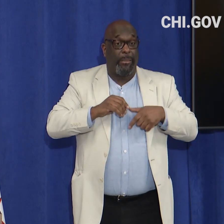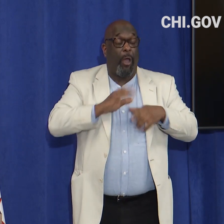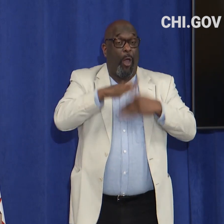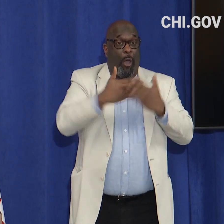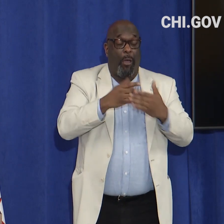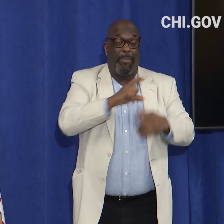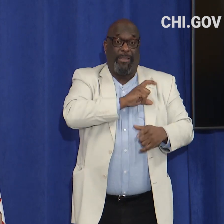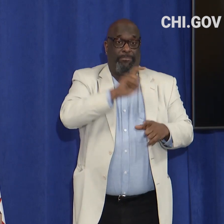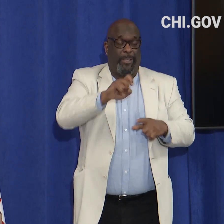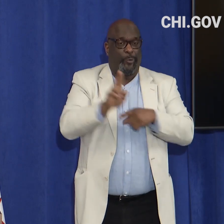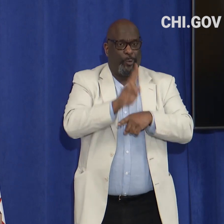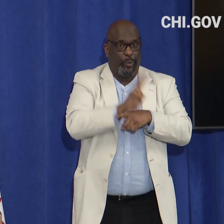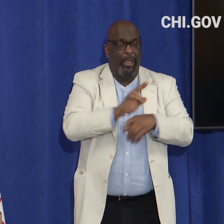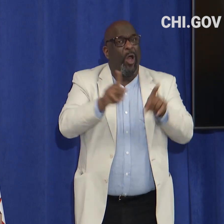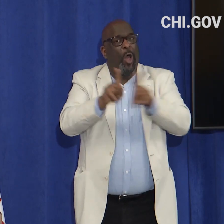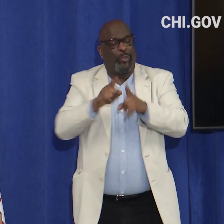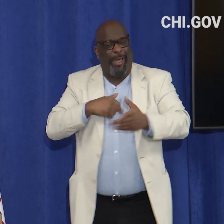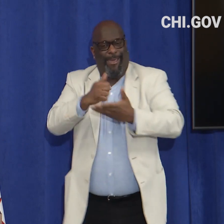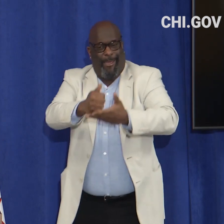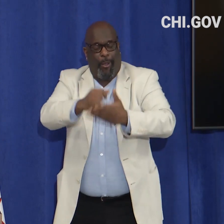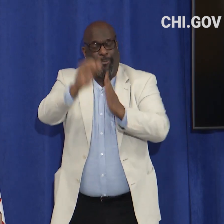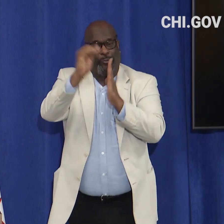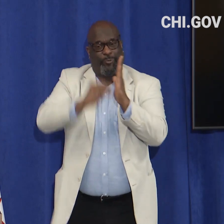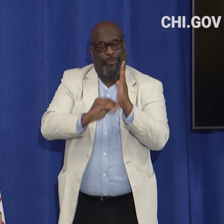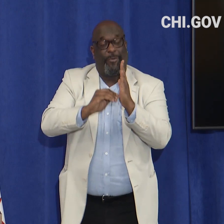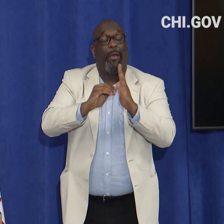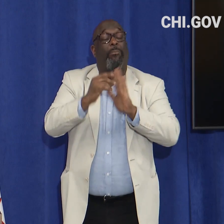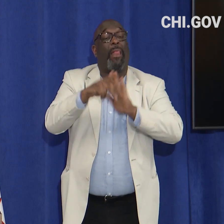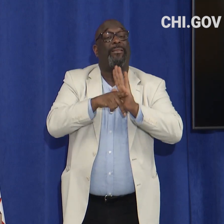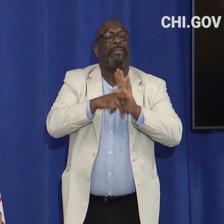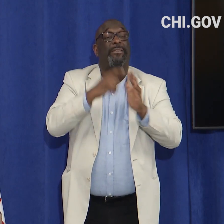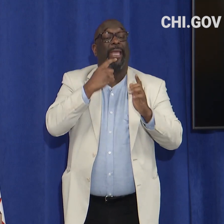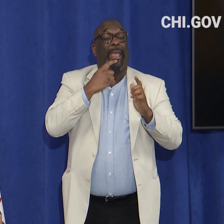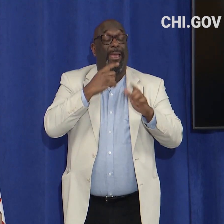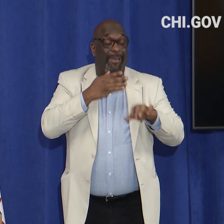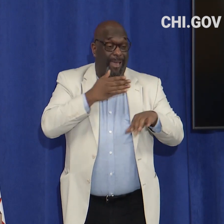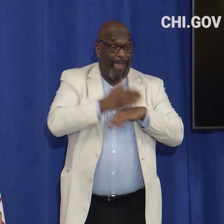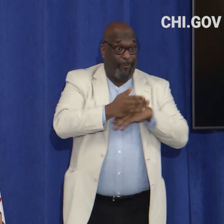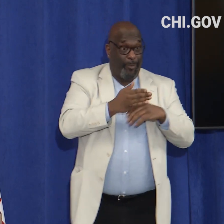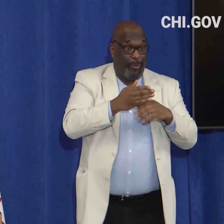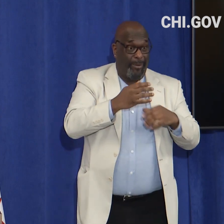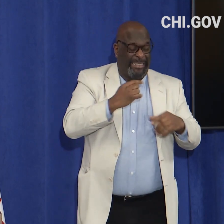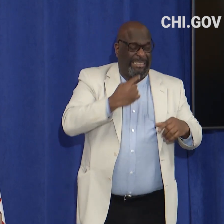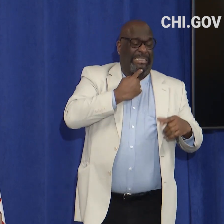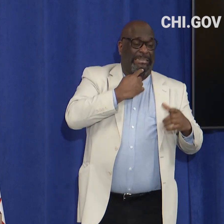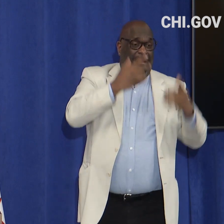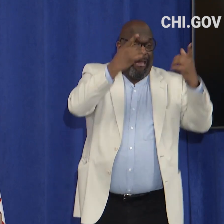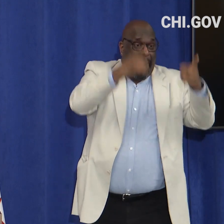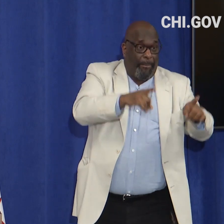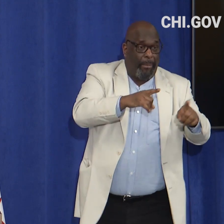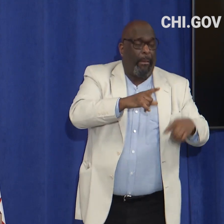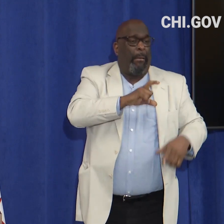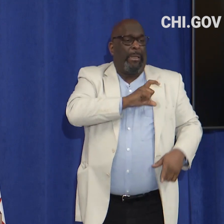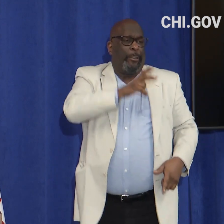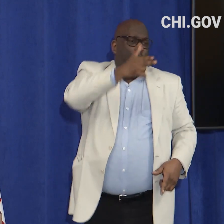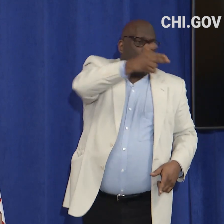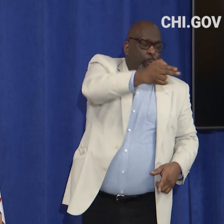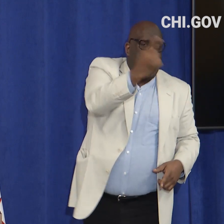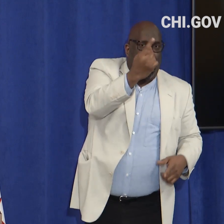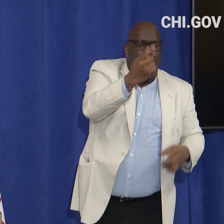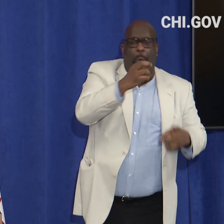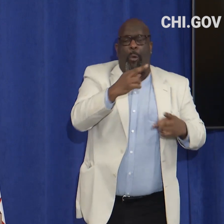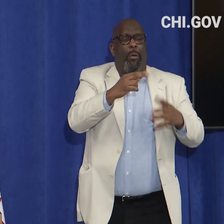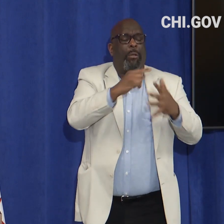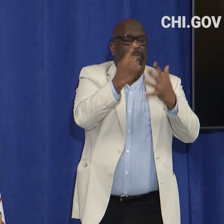am pleased to say I helped draft, that within 60 days of a major incident, police shooting or something like